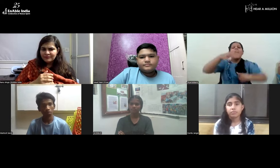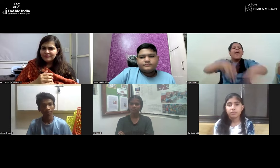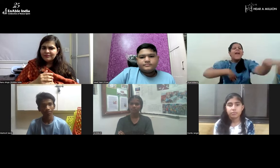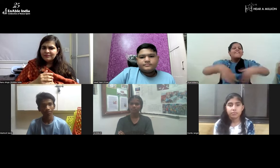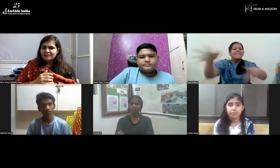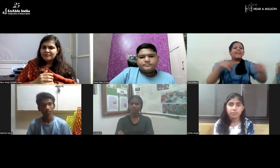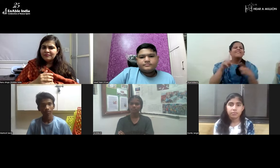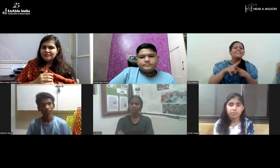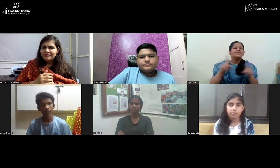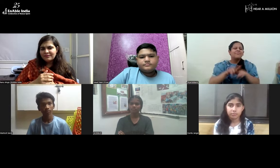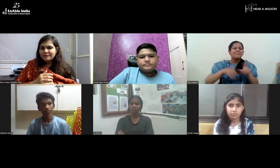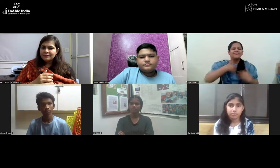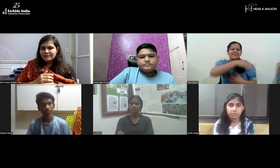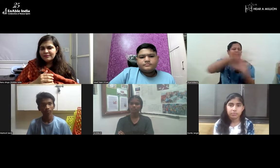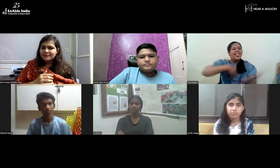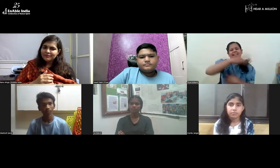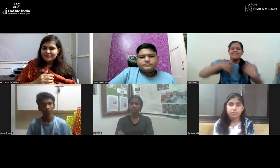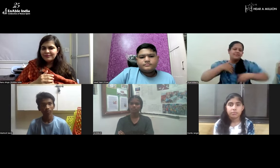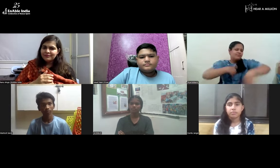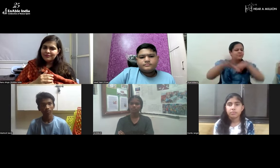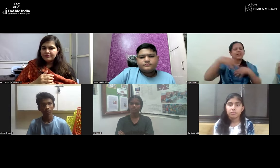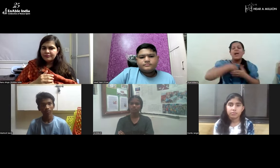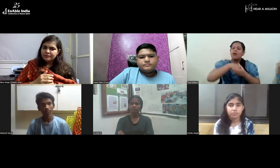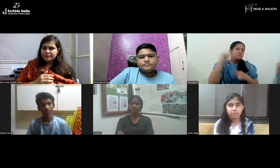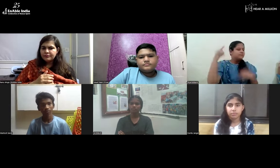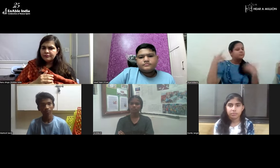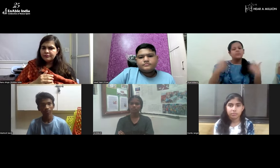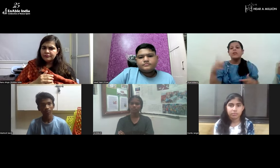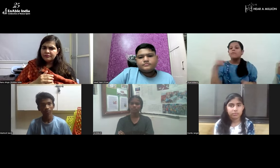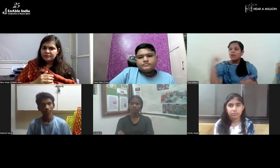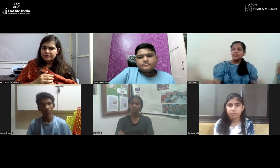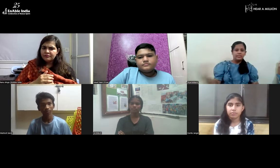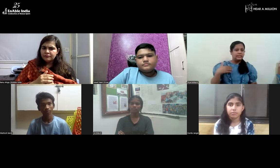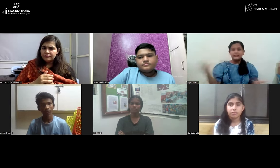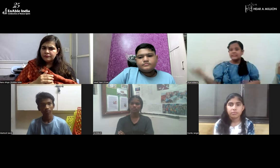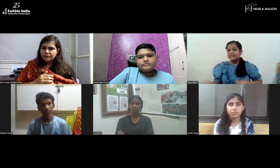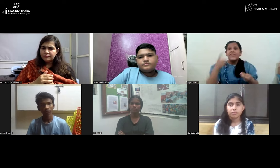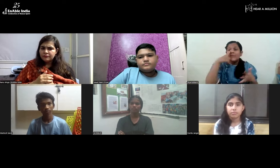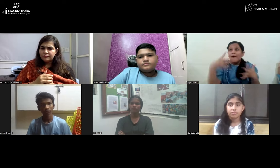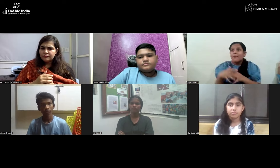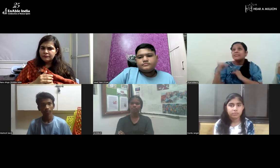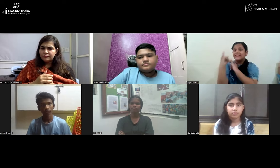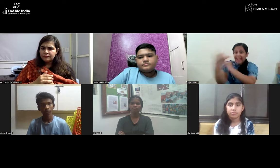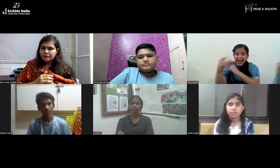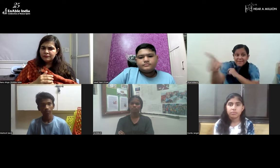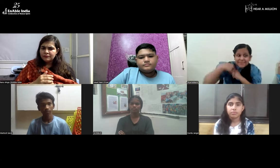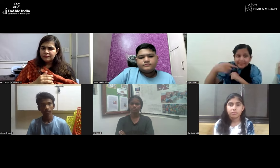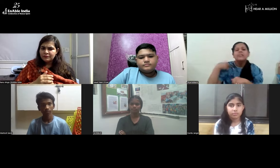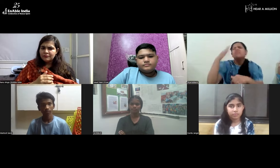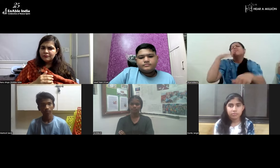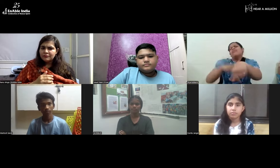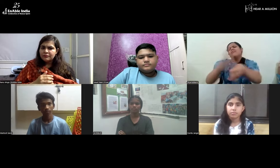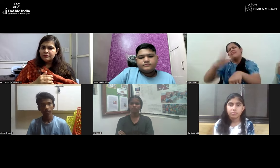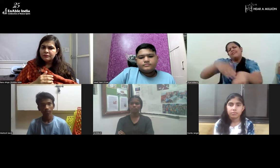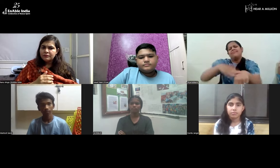job and all those things. So Yeah, you need yeah. to like build other Uh, skills to be successful. Then the child will themselves